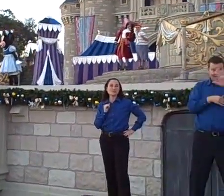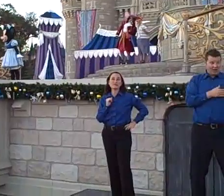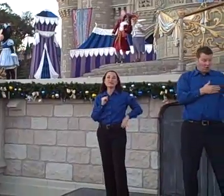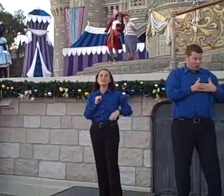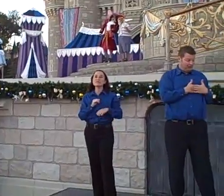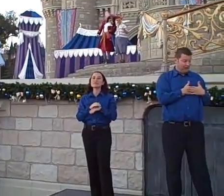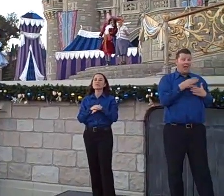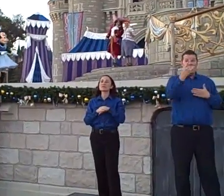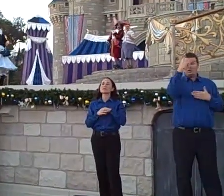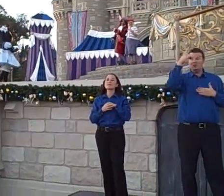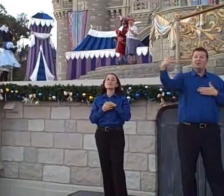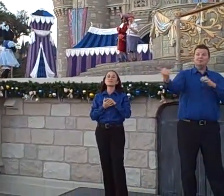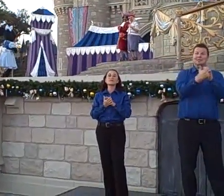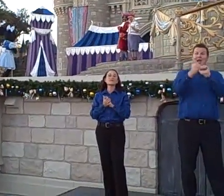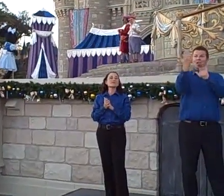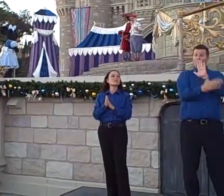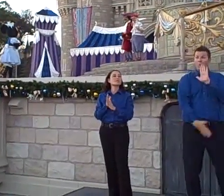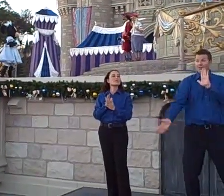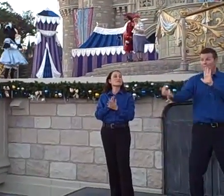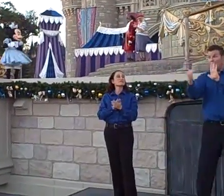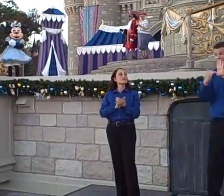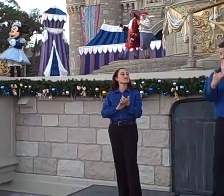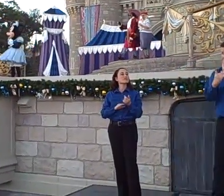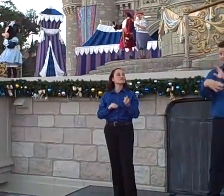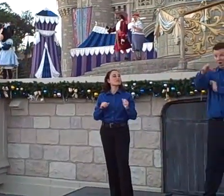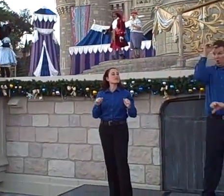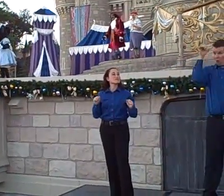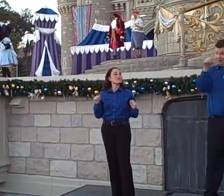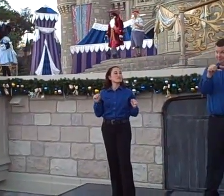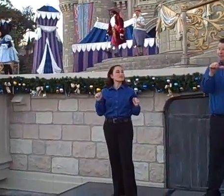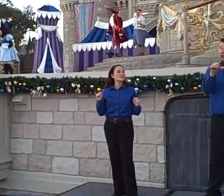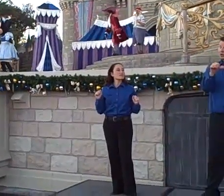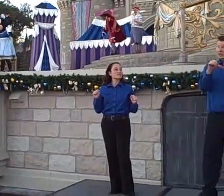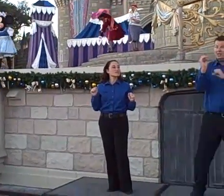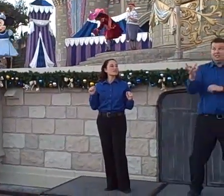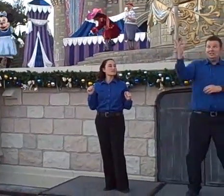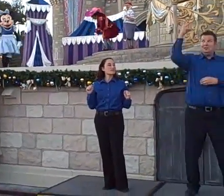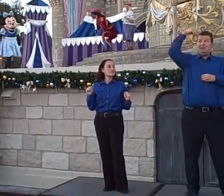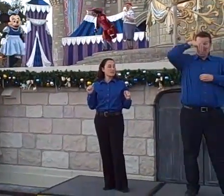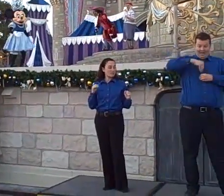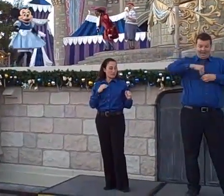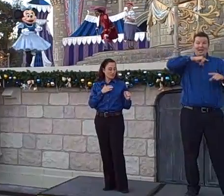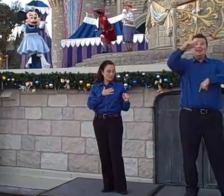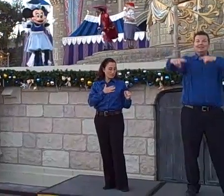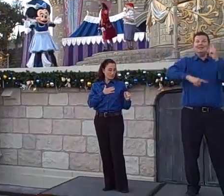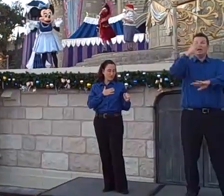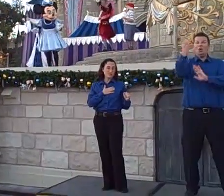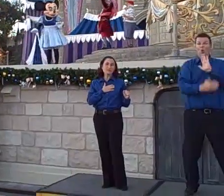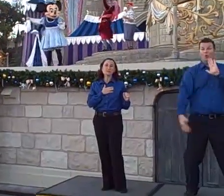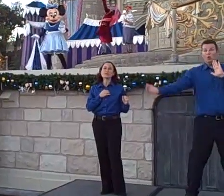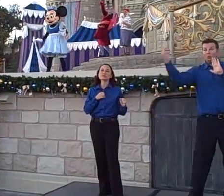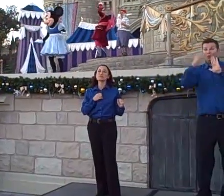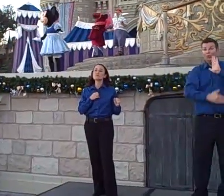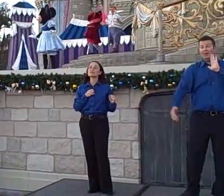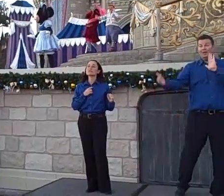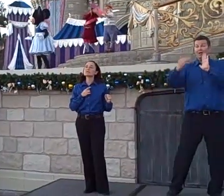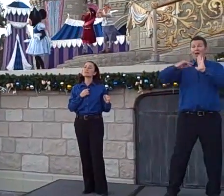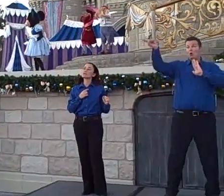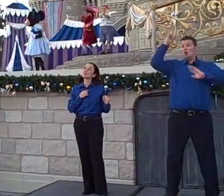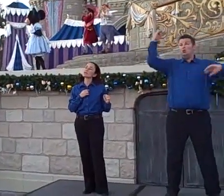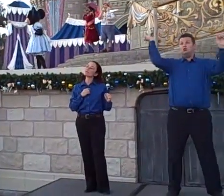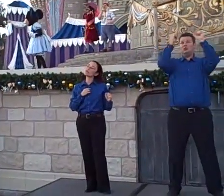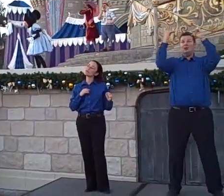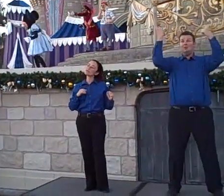magic inside our hearts and dream together one more time. Remember, reach deep inside and say over and over